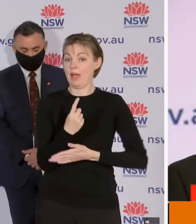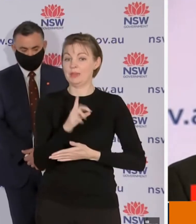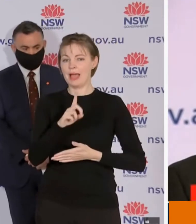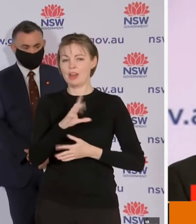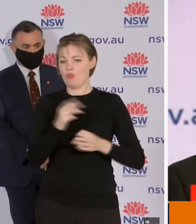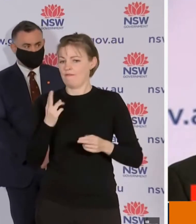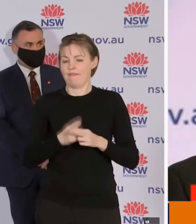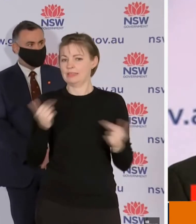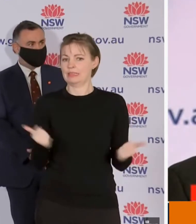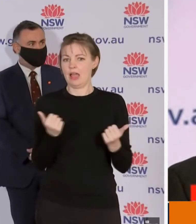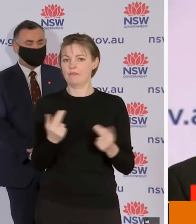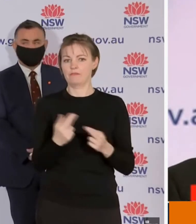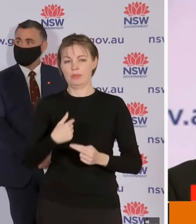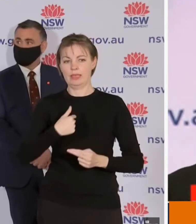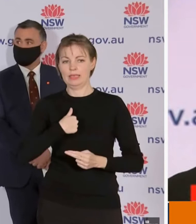done.